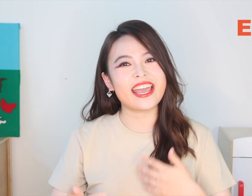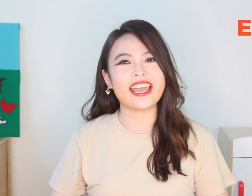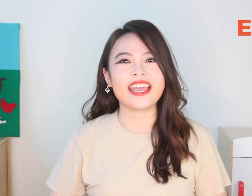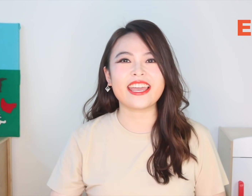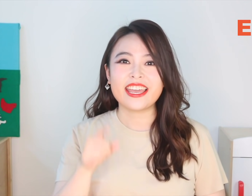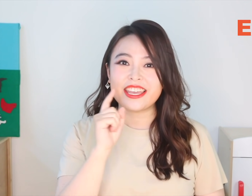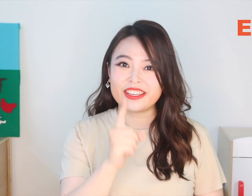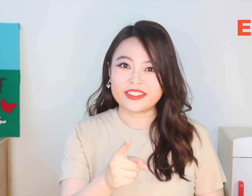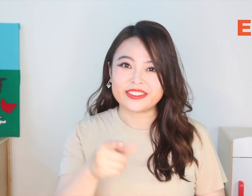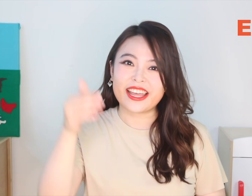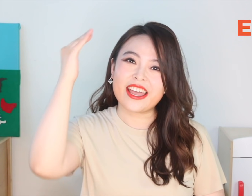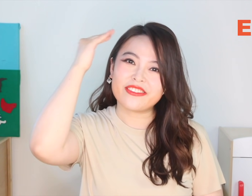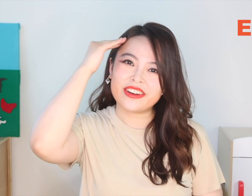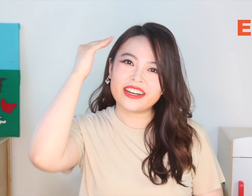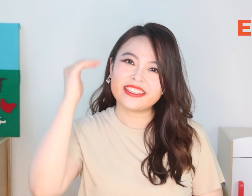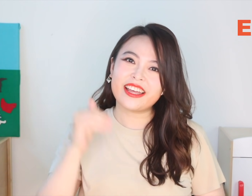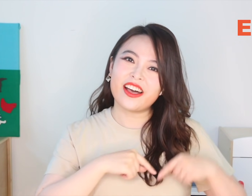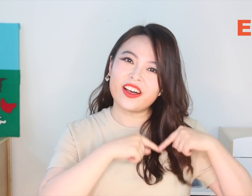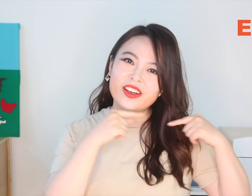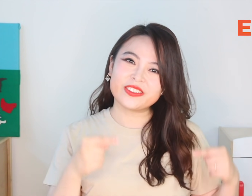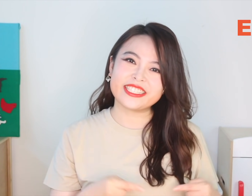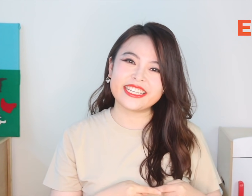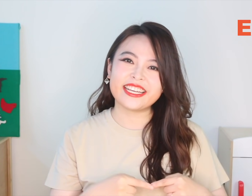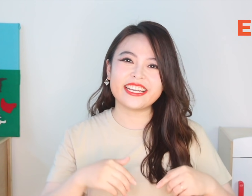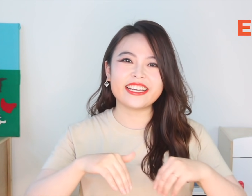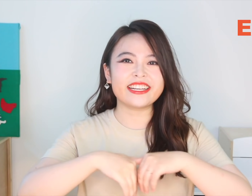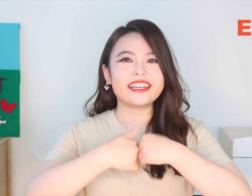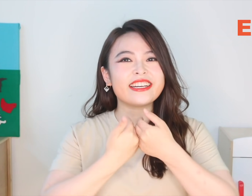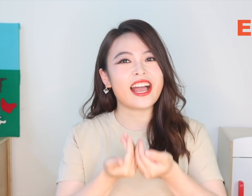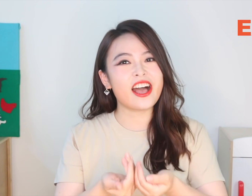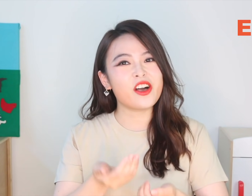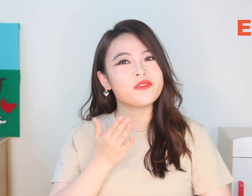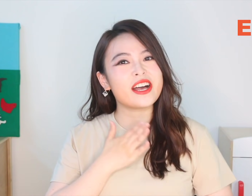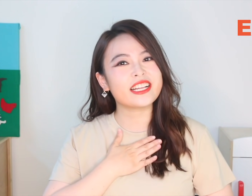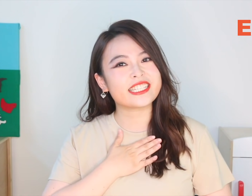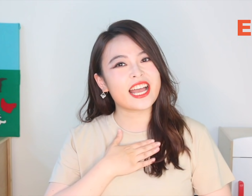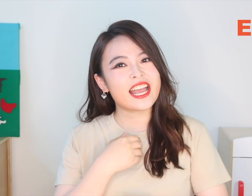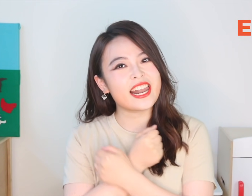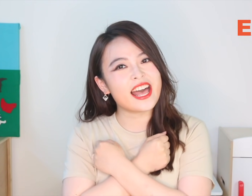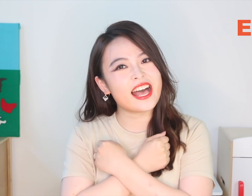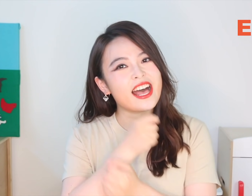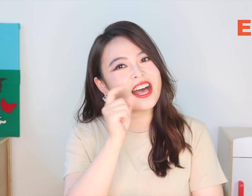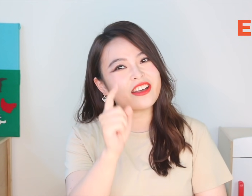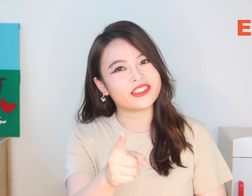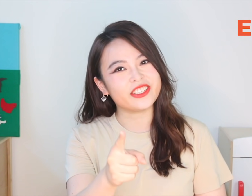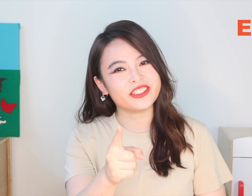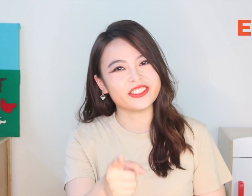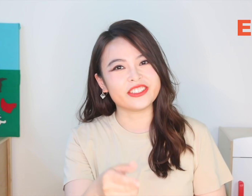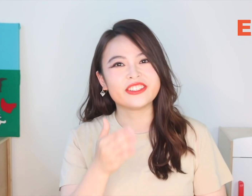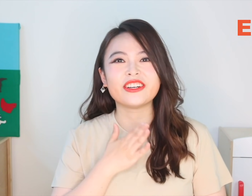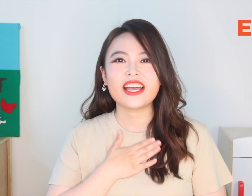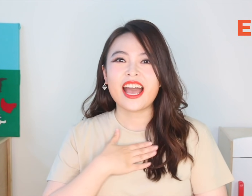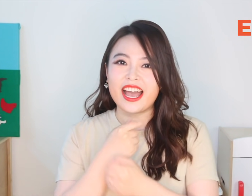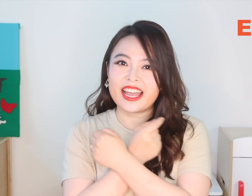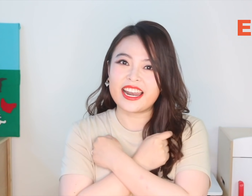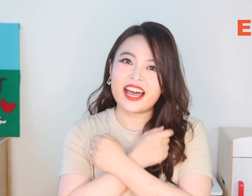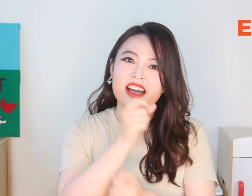gray. You never know, dear, how much I love you. I love